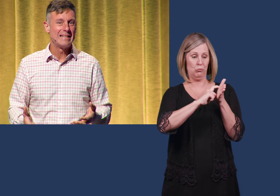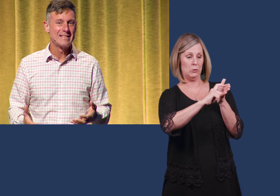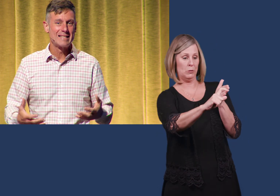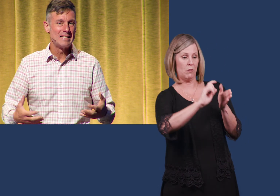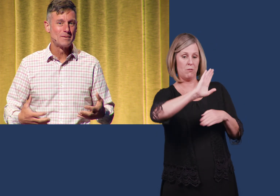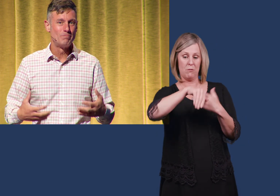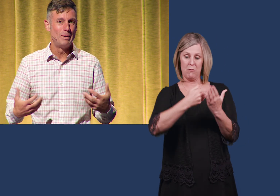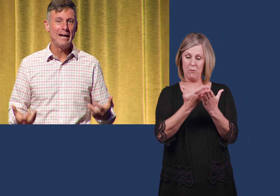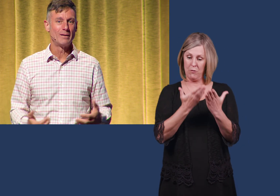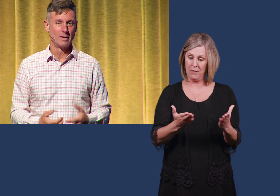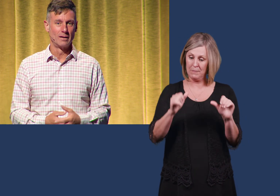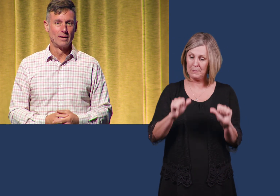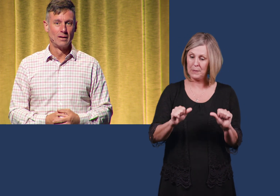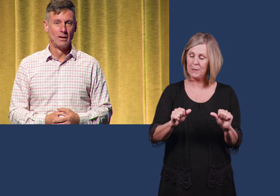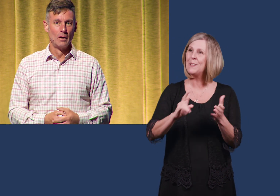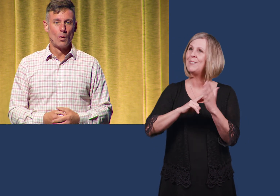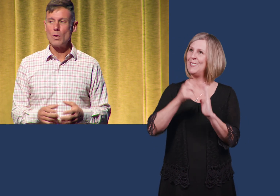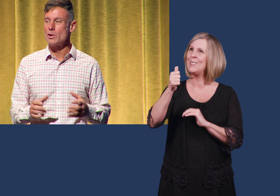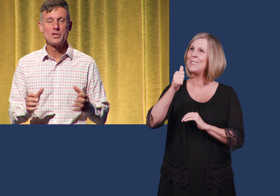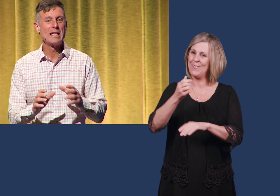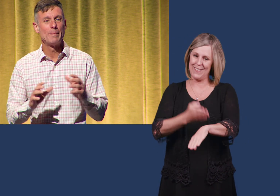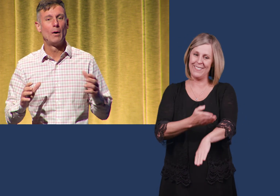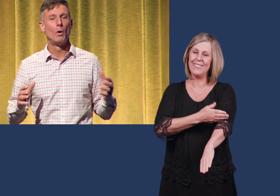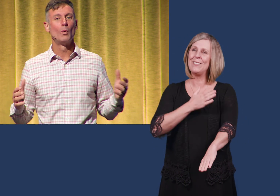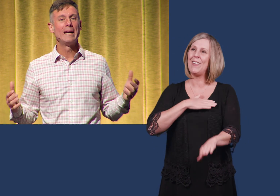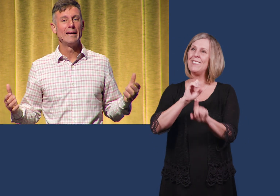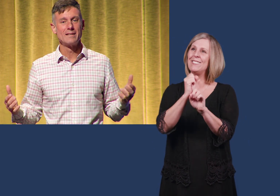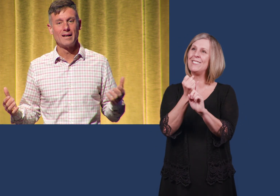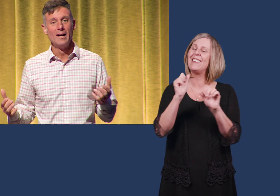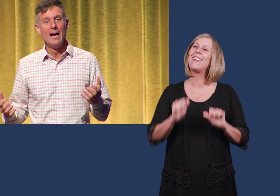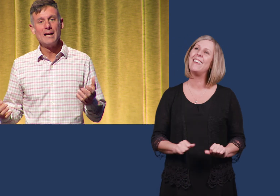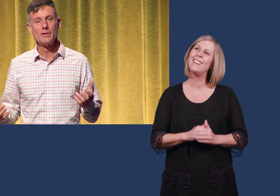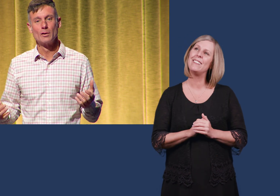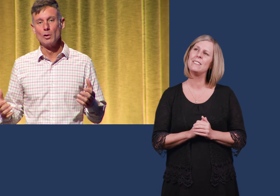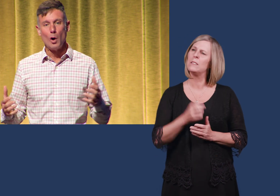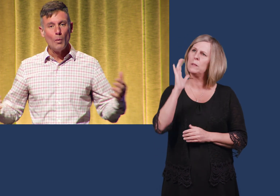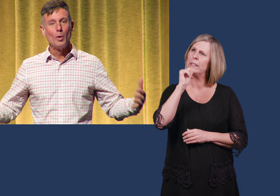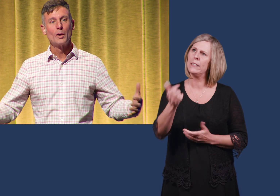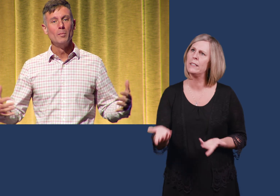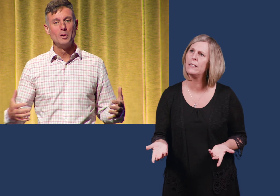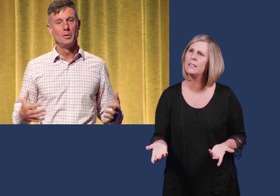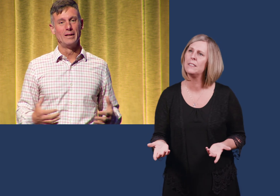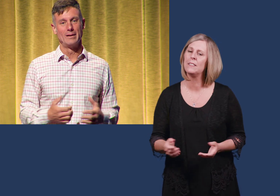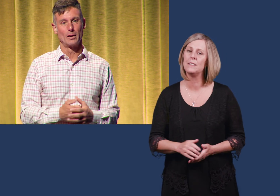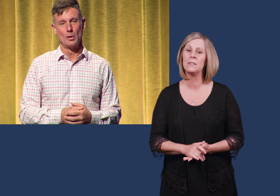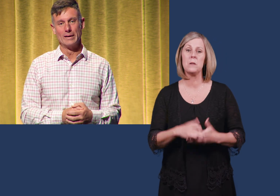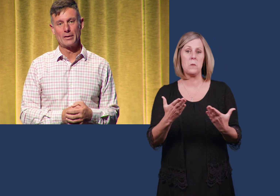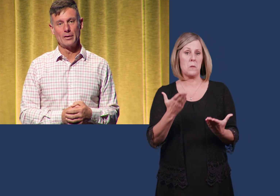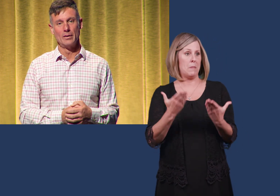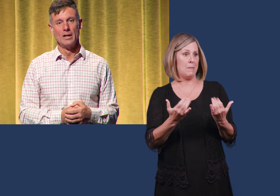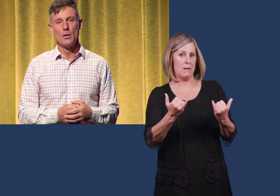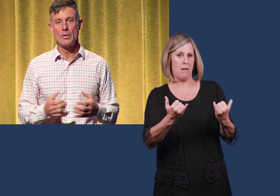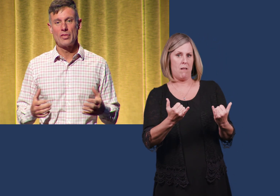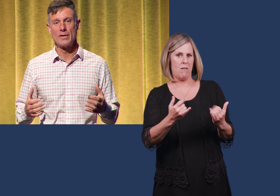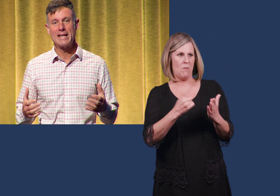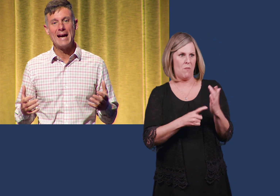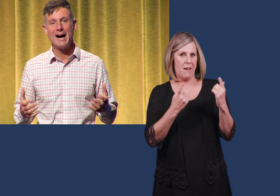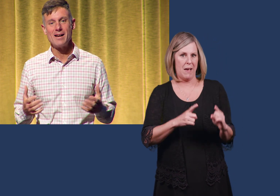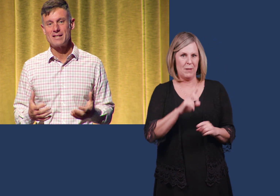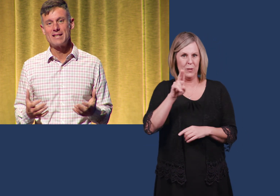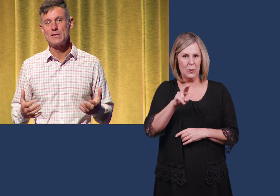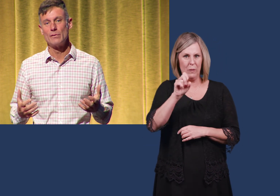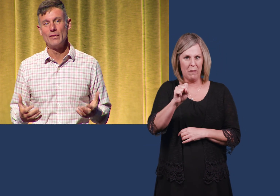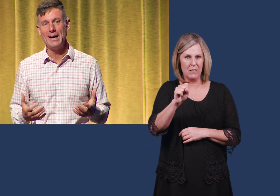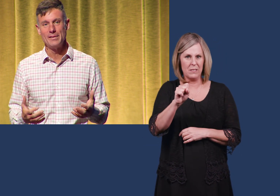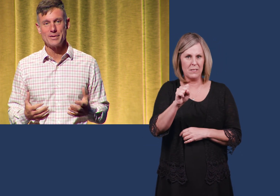make these things better? Or just think about what we as a global community are going through with the